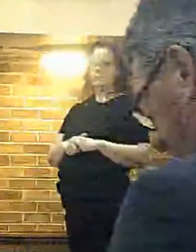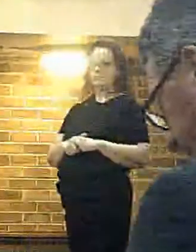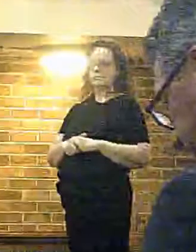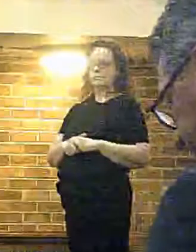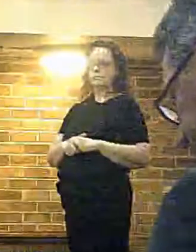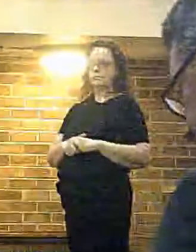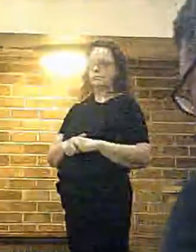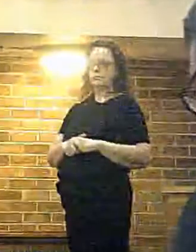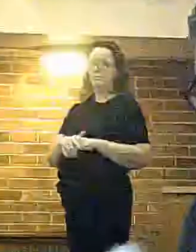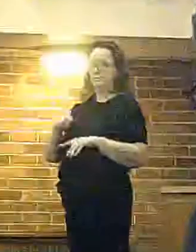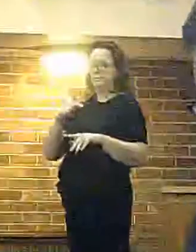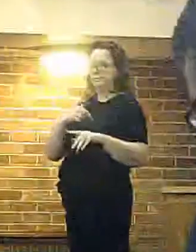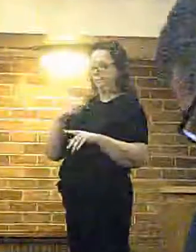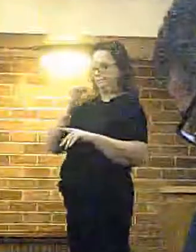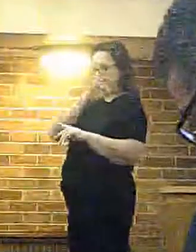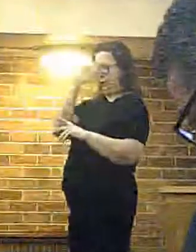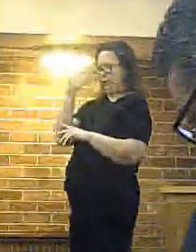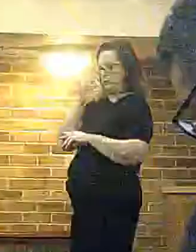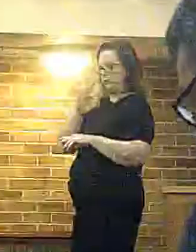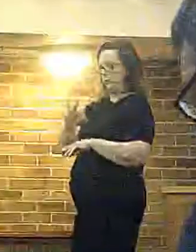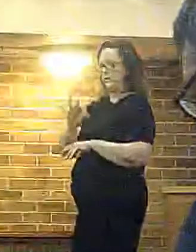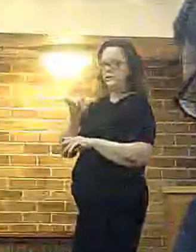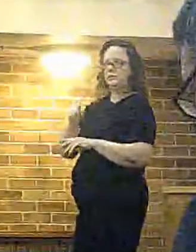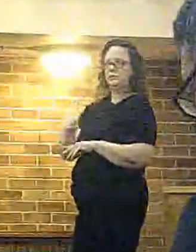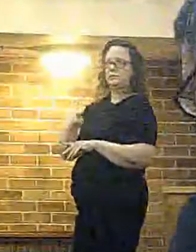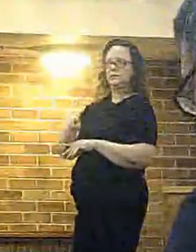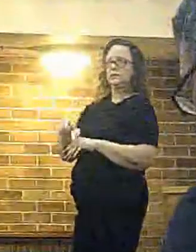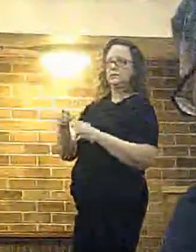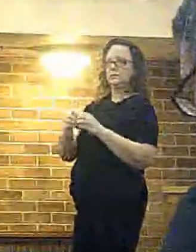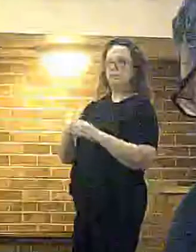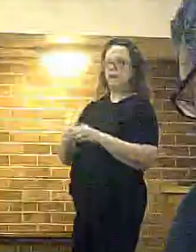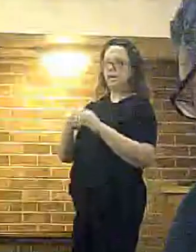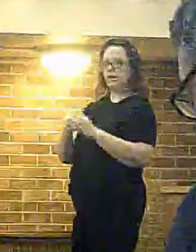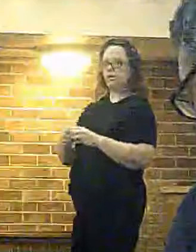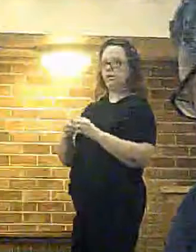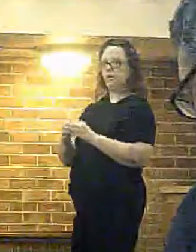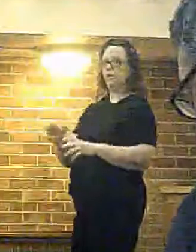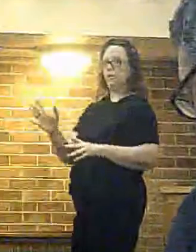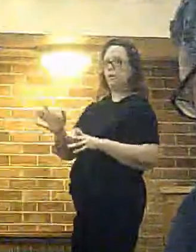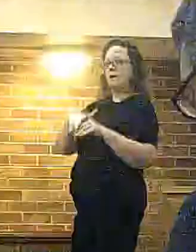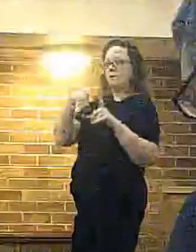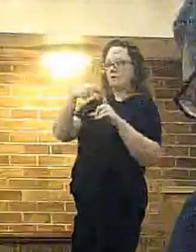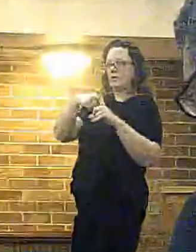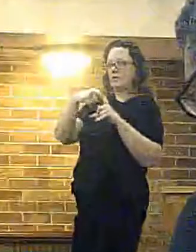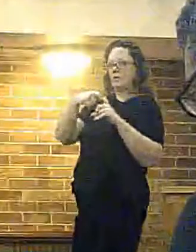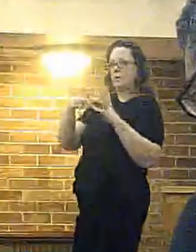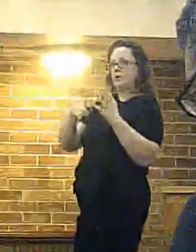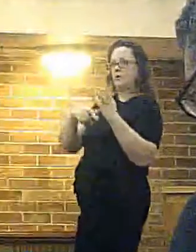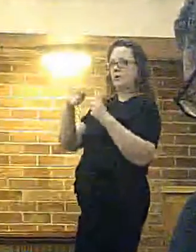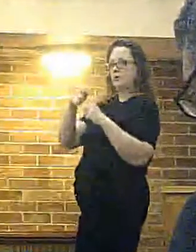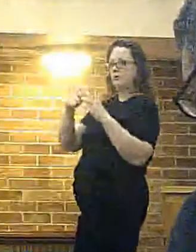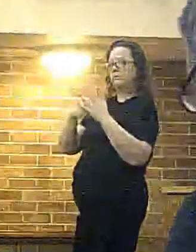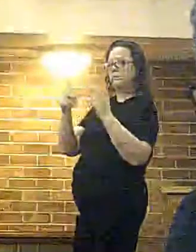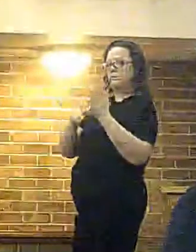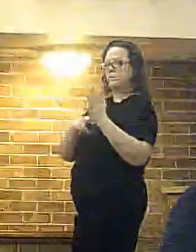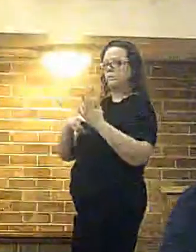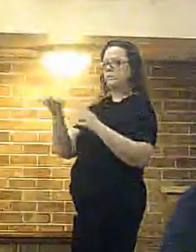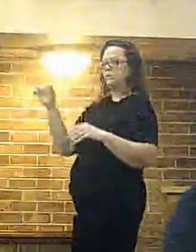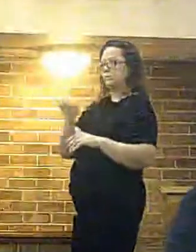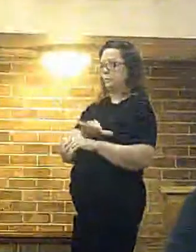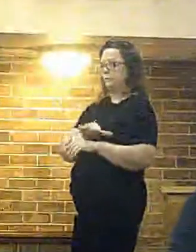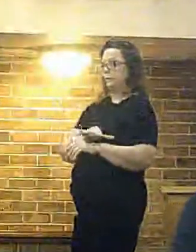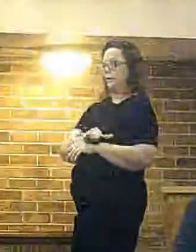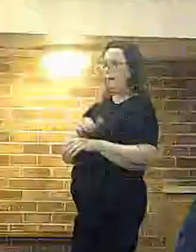Also, my question was the one re the value of West Kirby and Upton, which should be in the public domain, it should